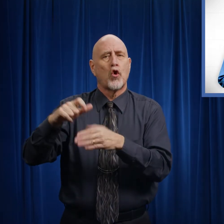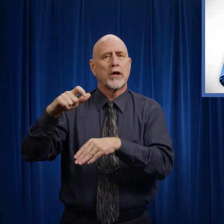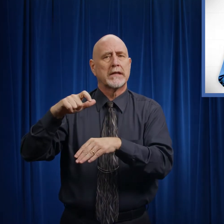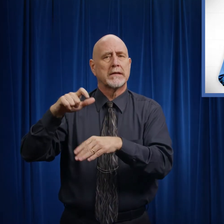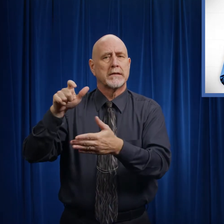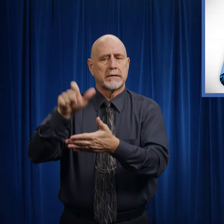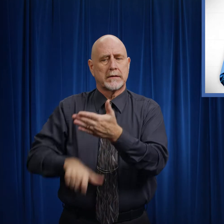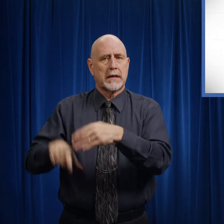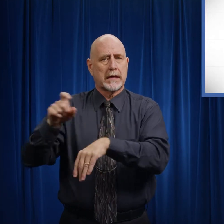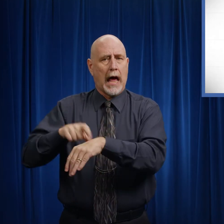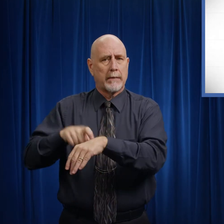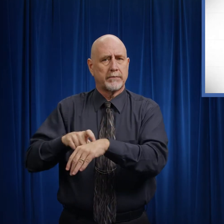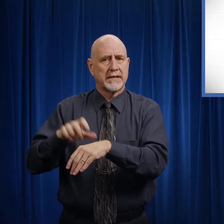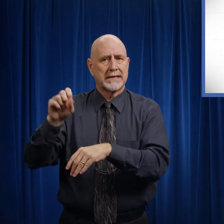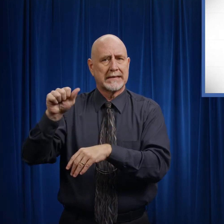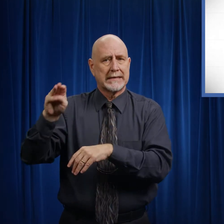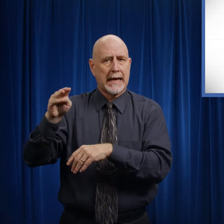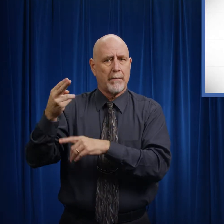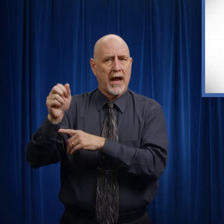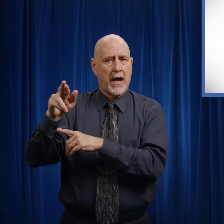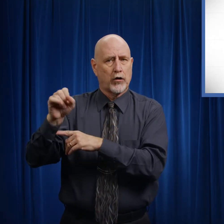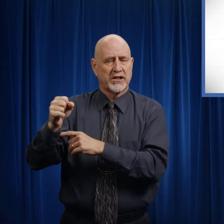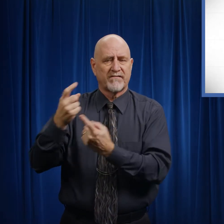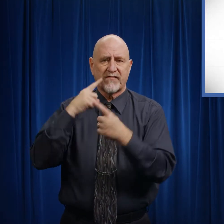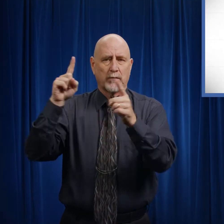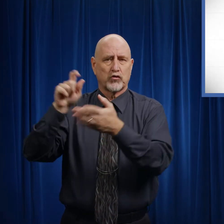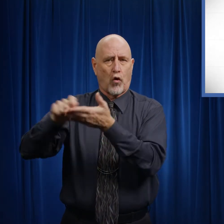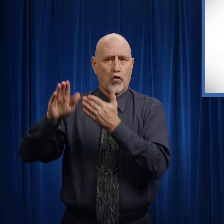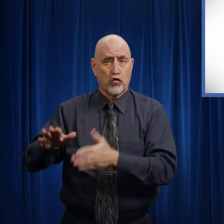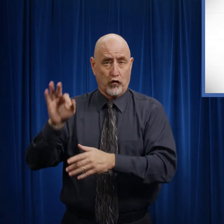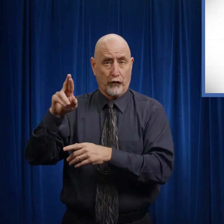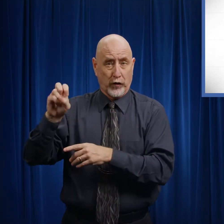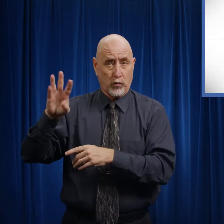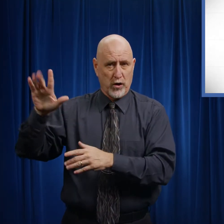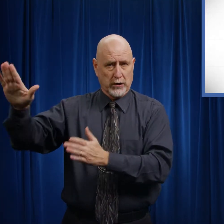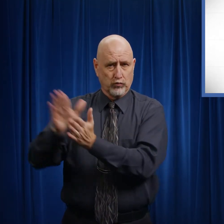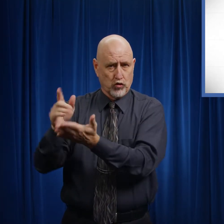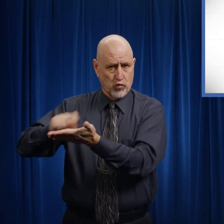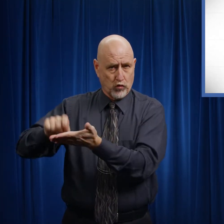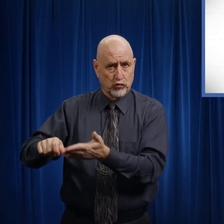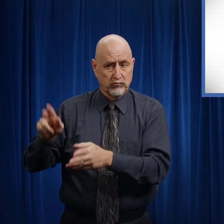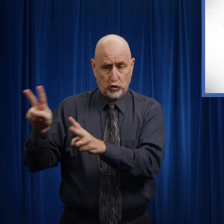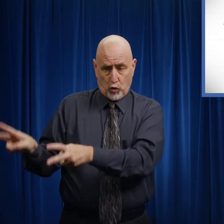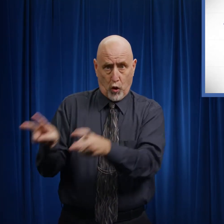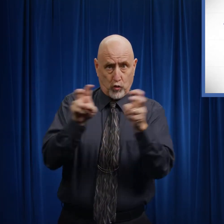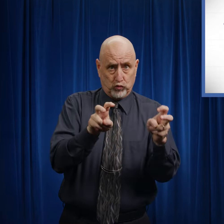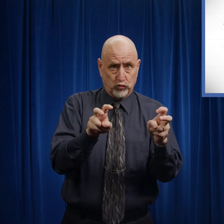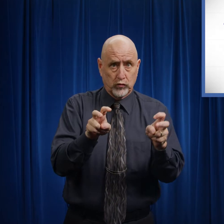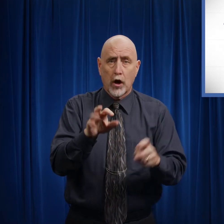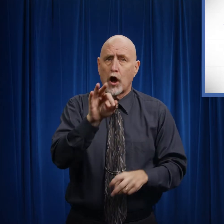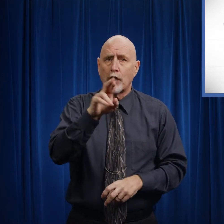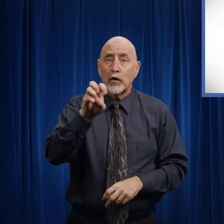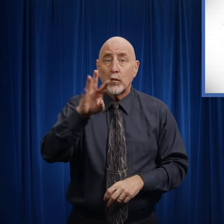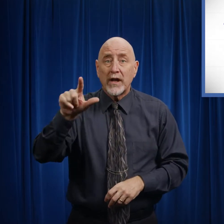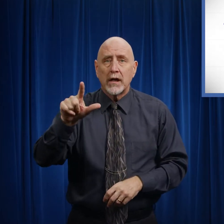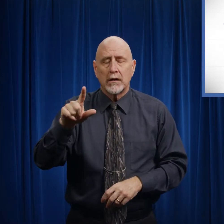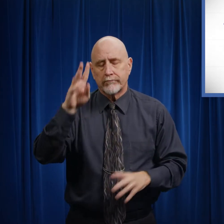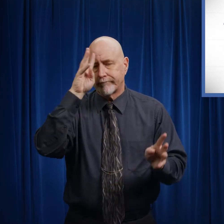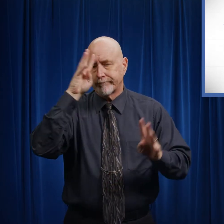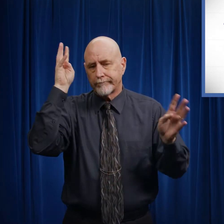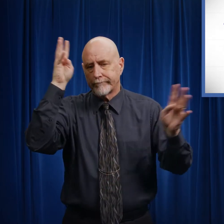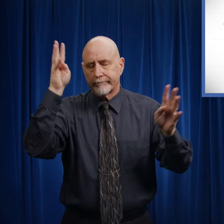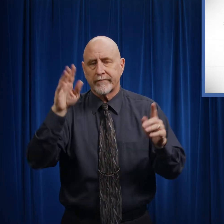New York Times best-selling author Sam Harris wrote in his book Free Will, and I quote, "Free will is